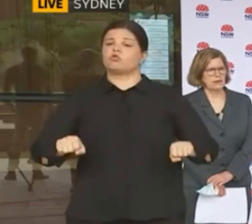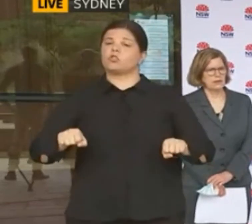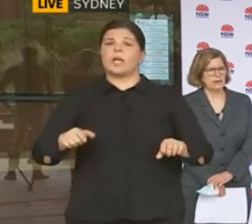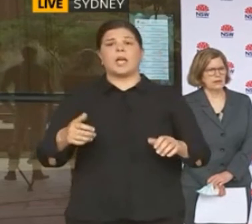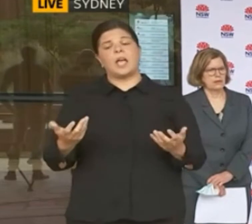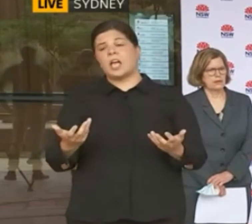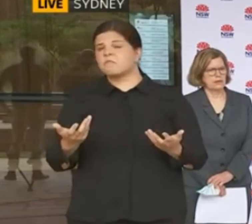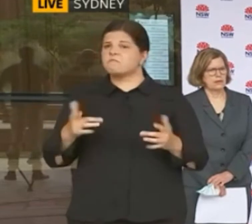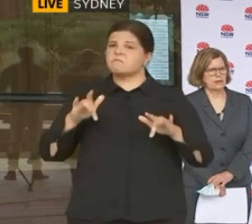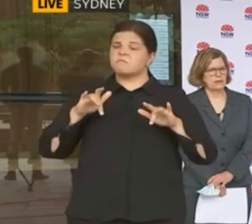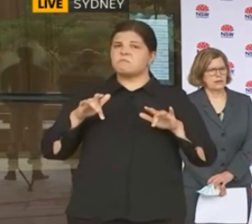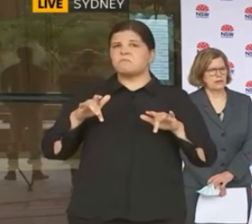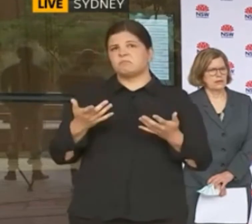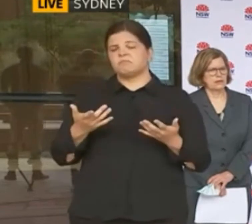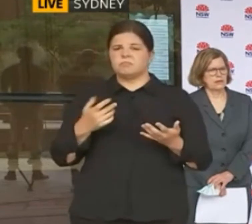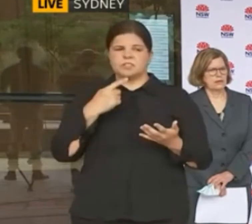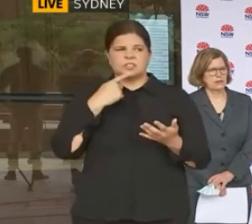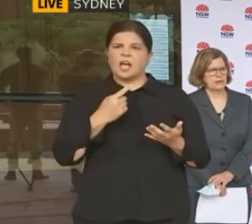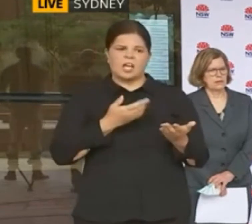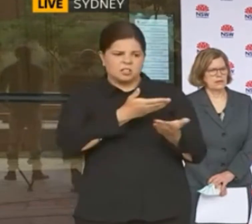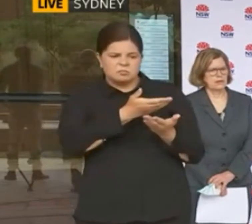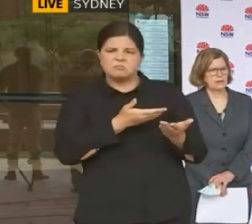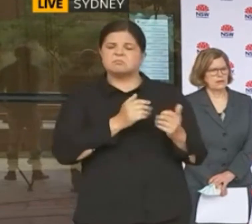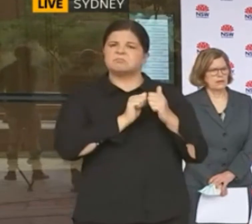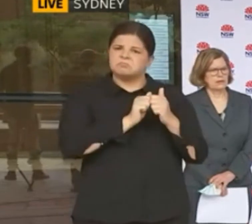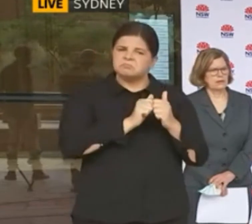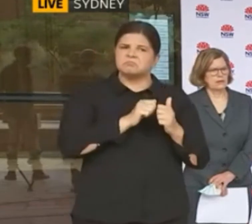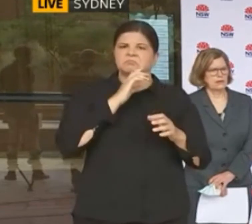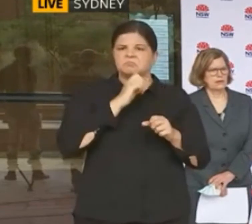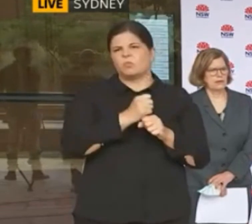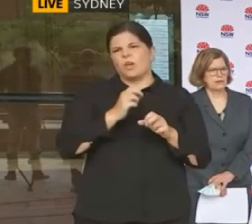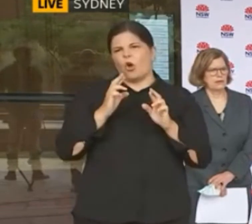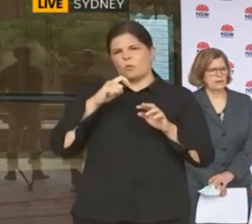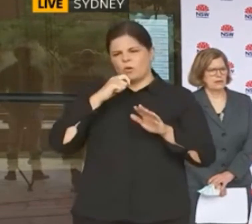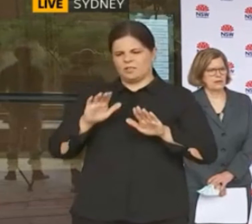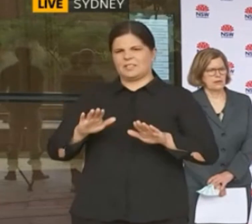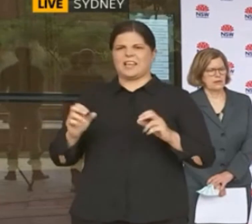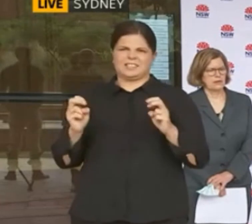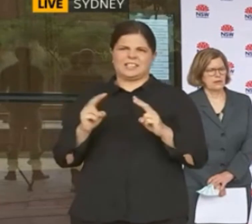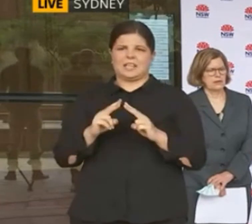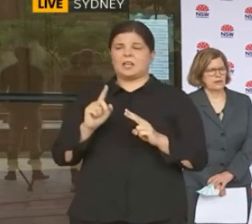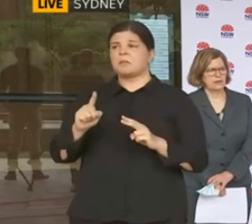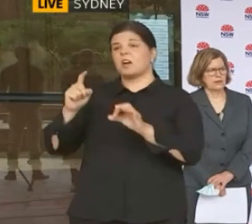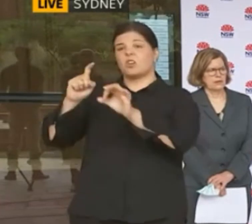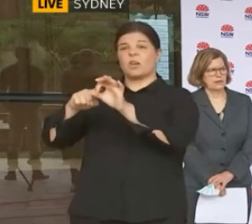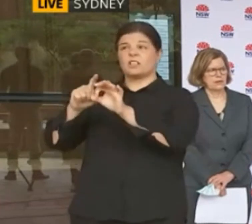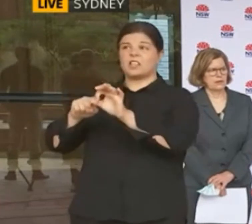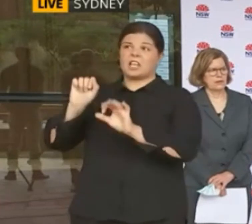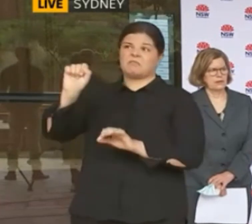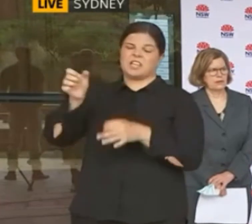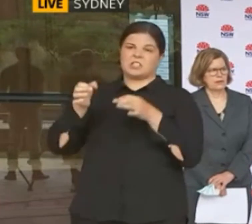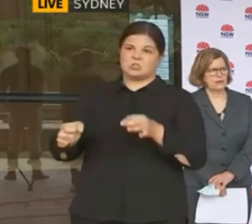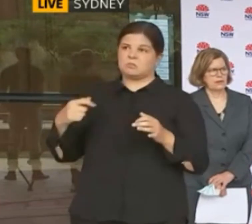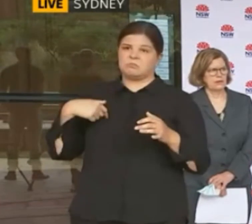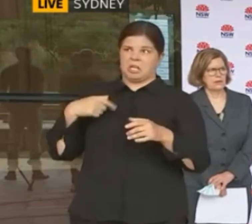relation to the interaction he's had with our government. We're keen to see the test stay in Sydney, obviously, but we can't control what other state governments do. That's